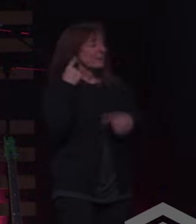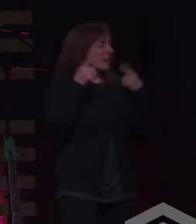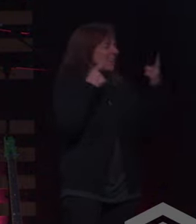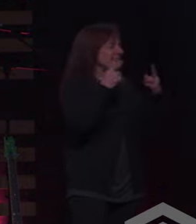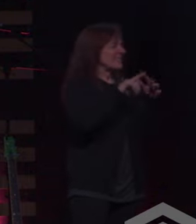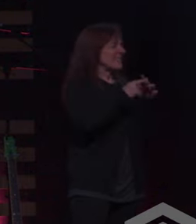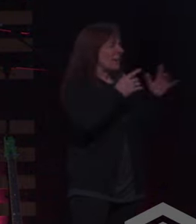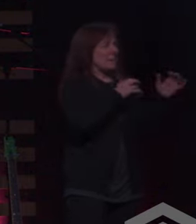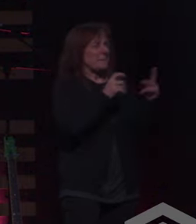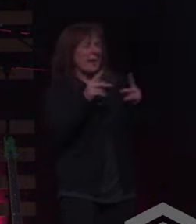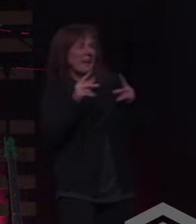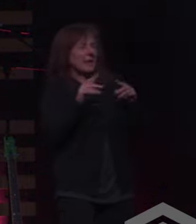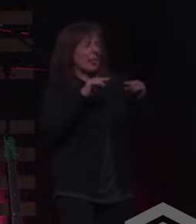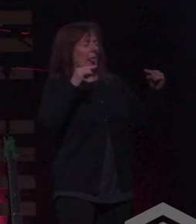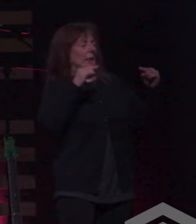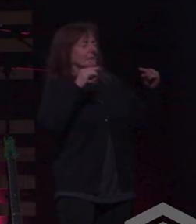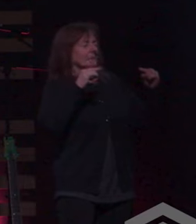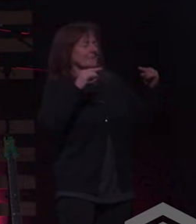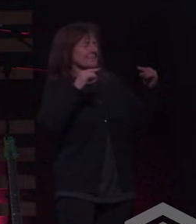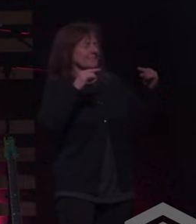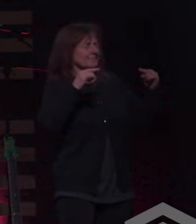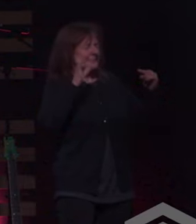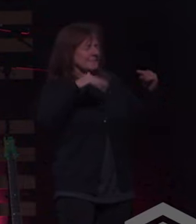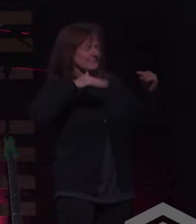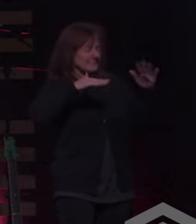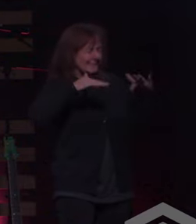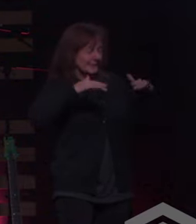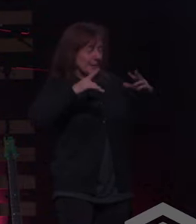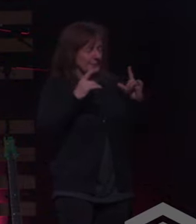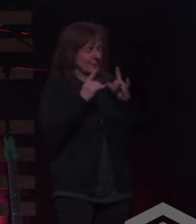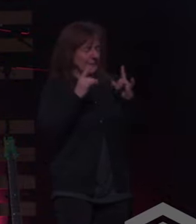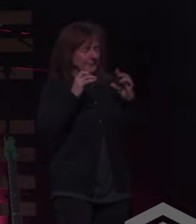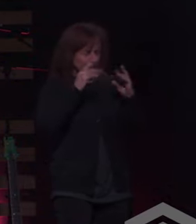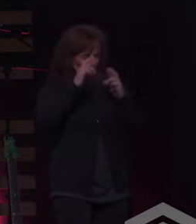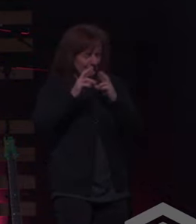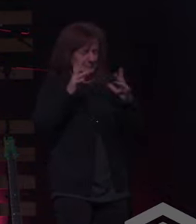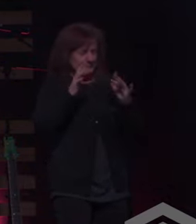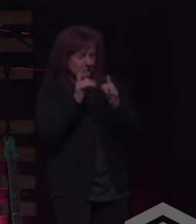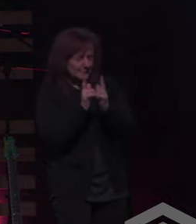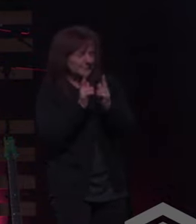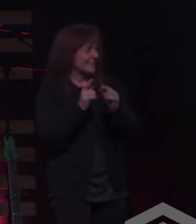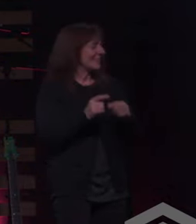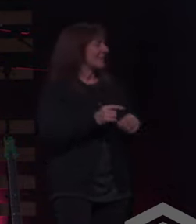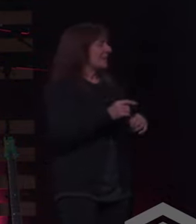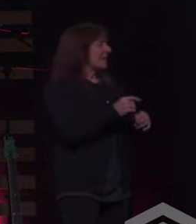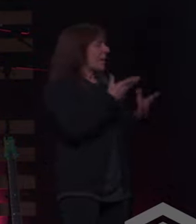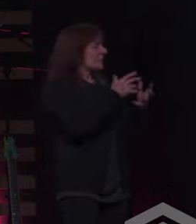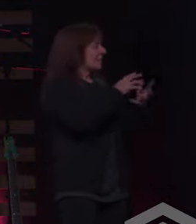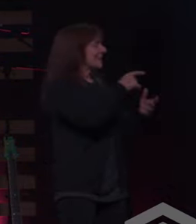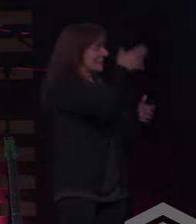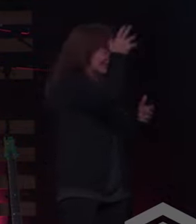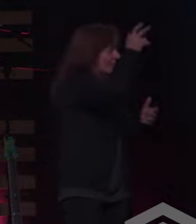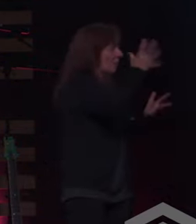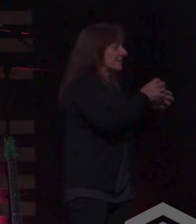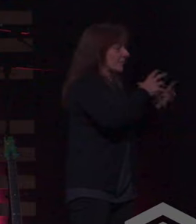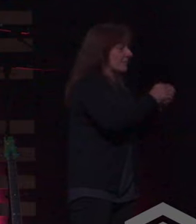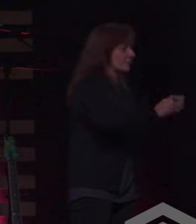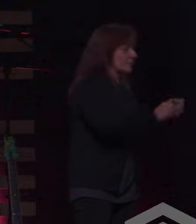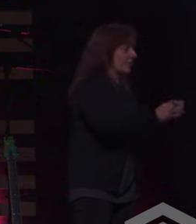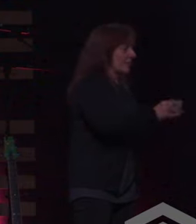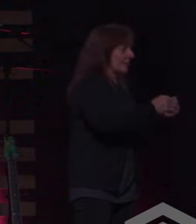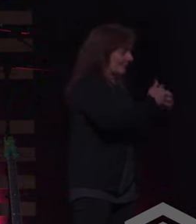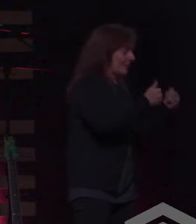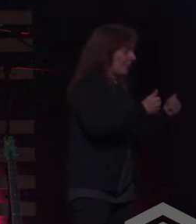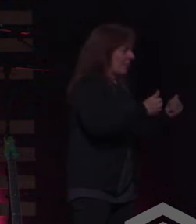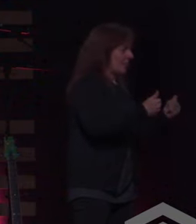starts to sneak back up again. Because it's never going to be perfect. Satan's always going to come. He always wants to separate, always wants to destroy, break down the house from inside. Right?